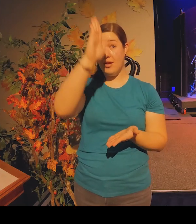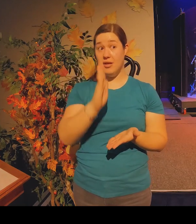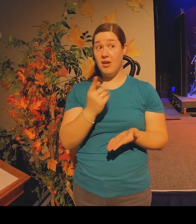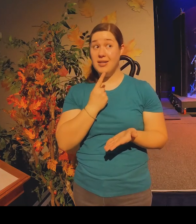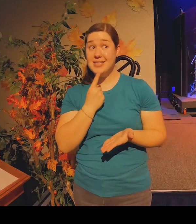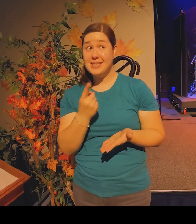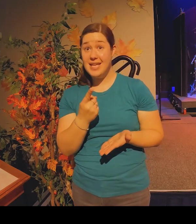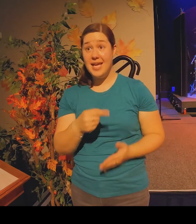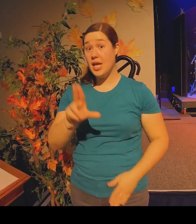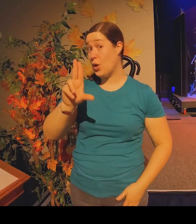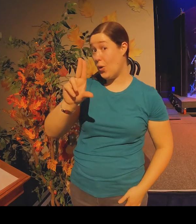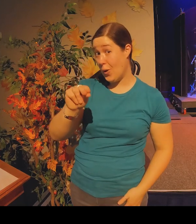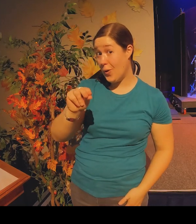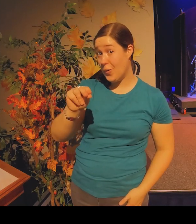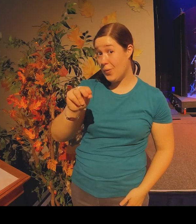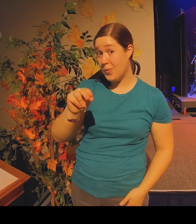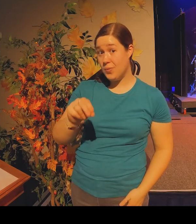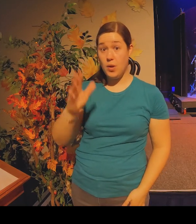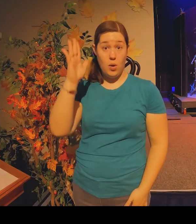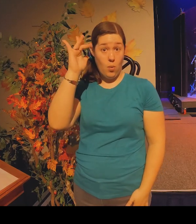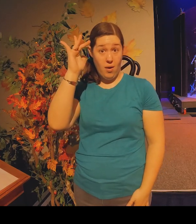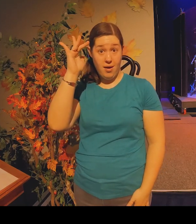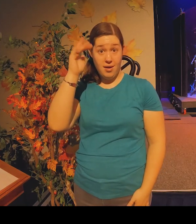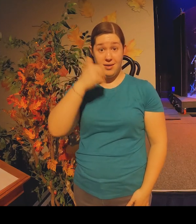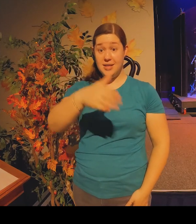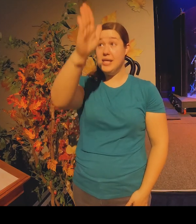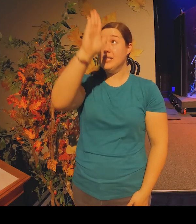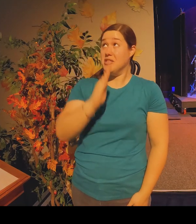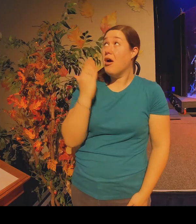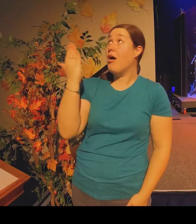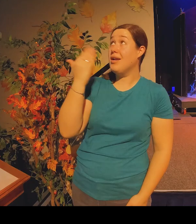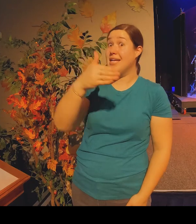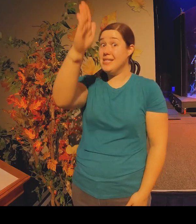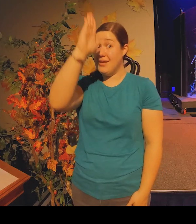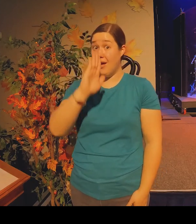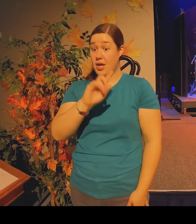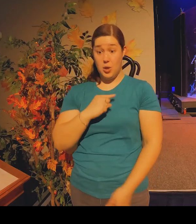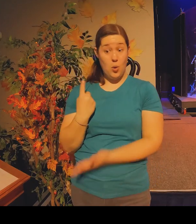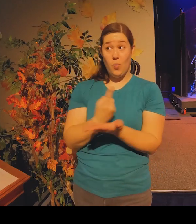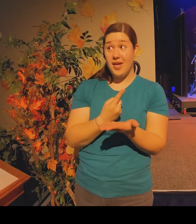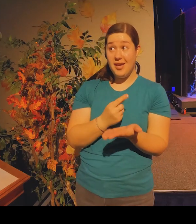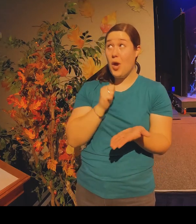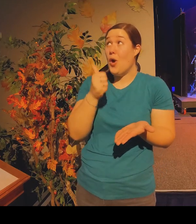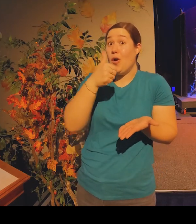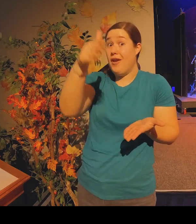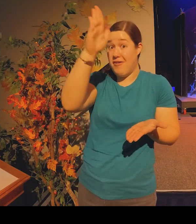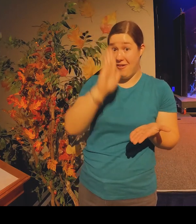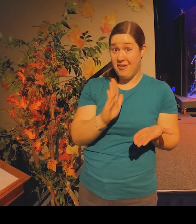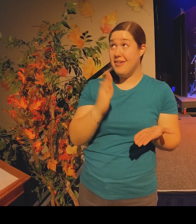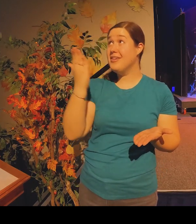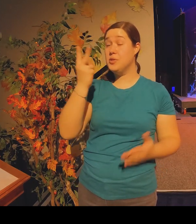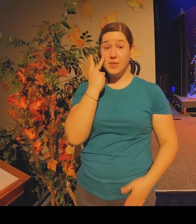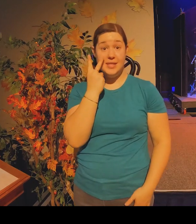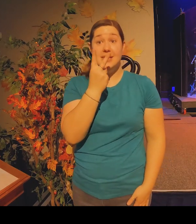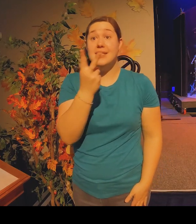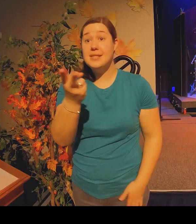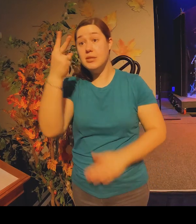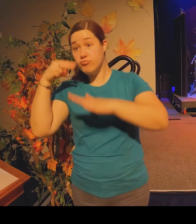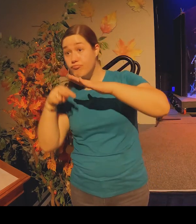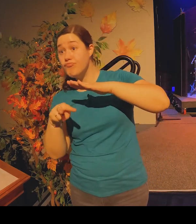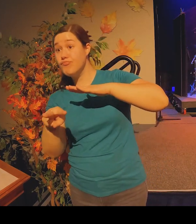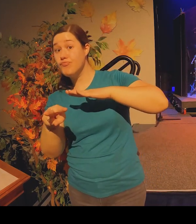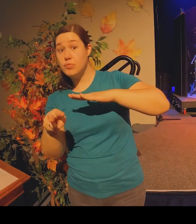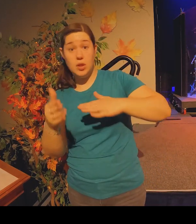no, because guess what? God is God and we are not. Amen? And God sees things that we don't see. And you know,